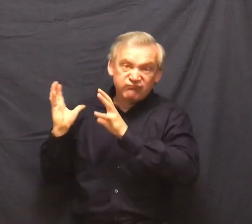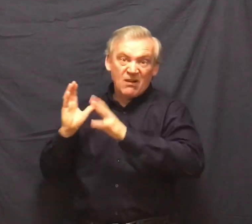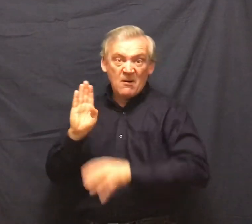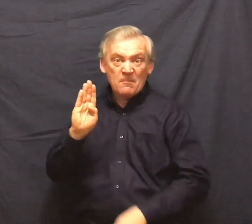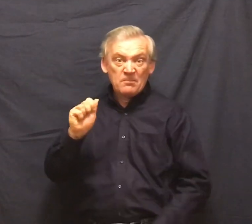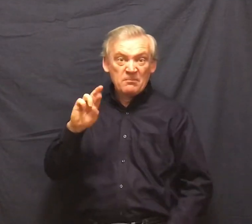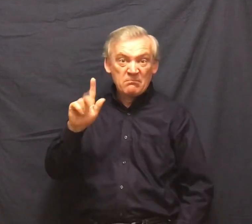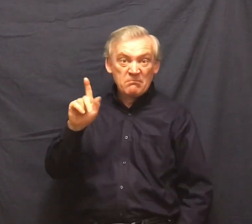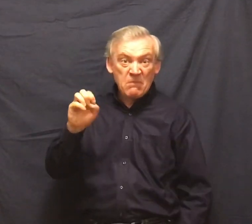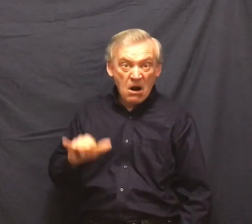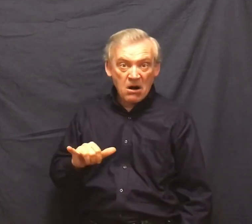quit in weed?